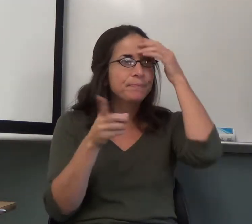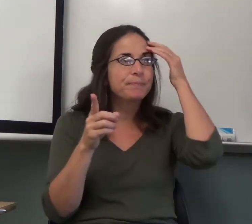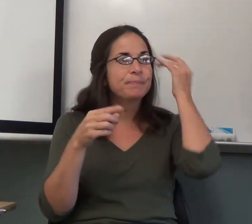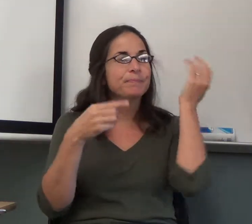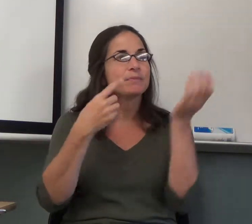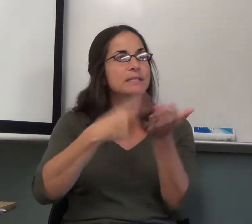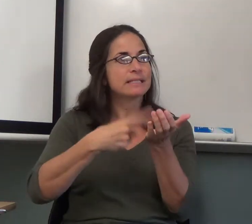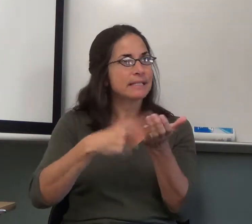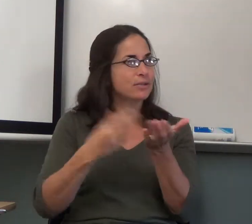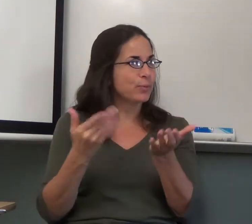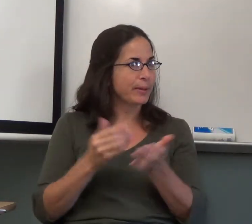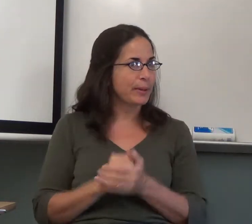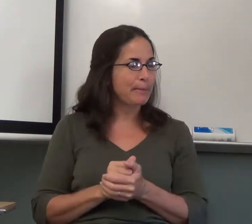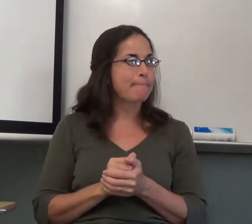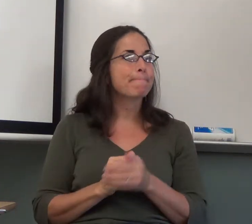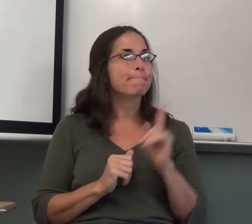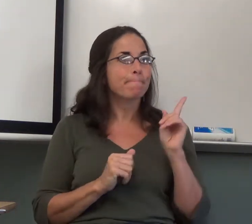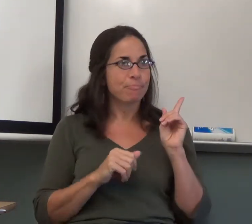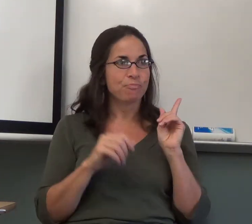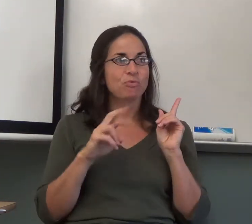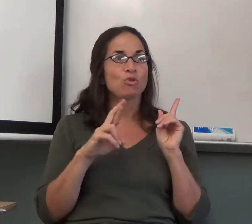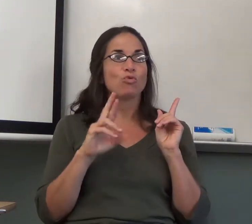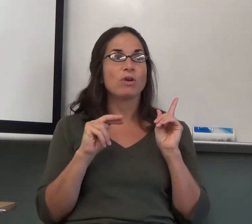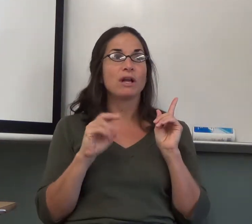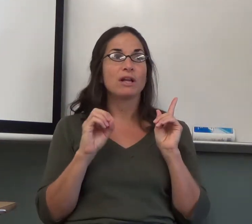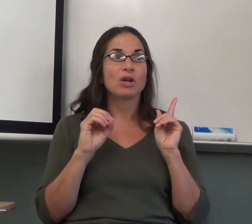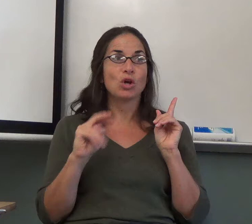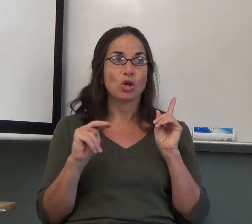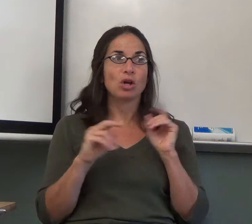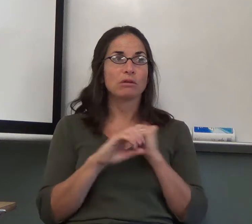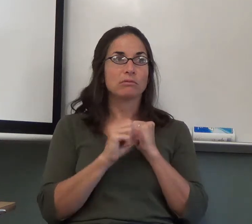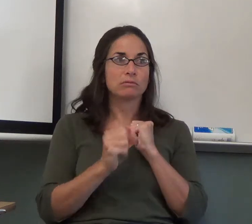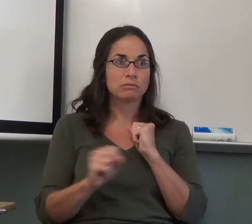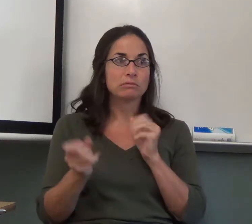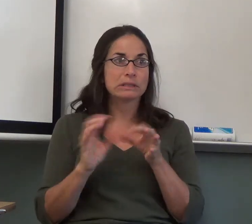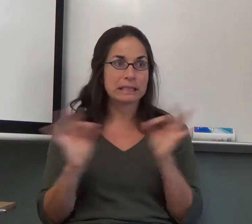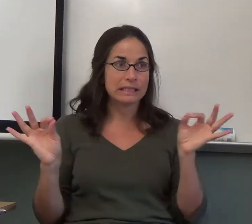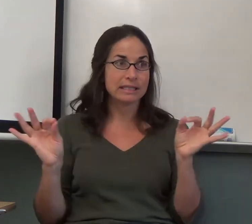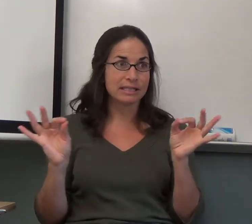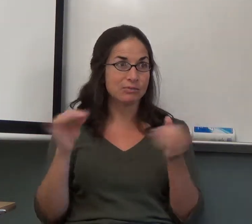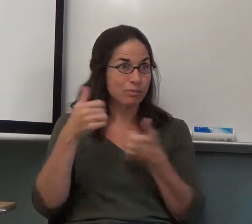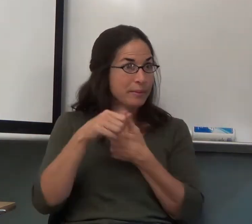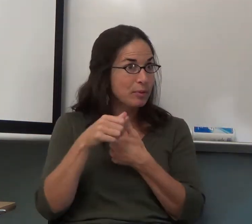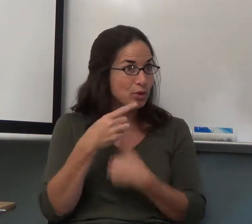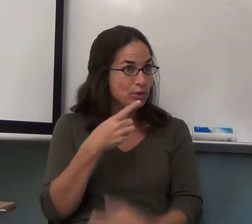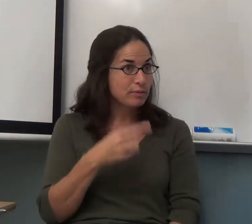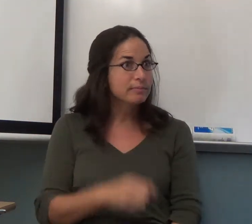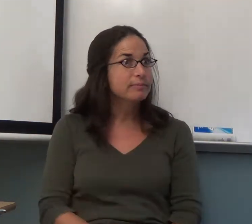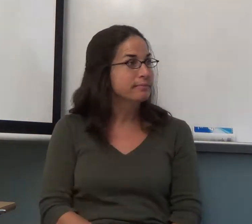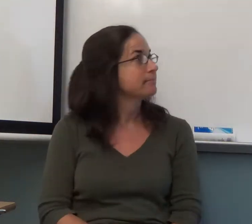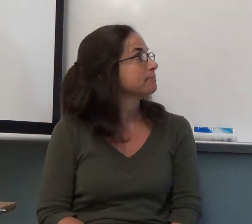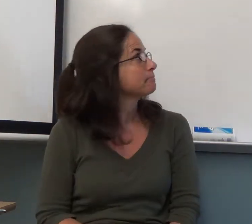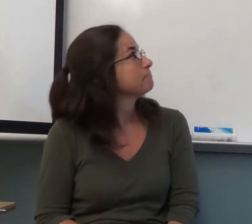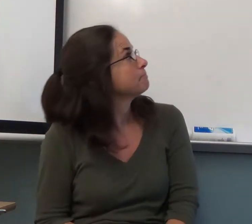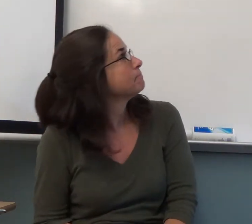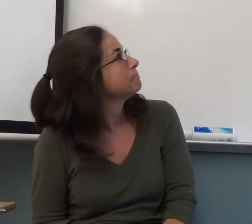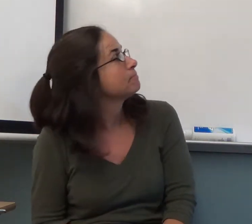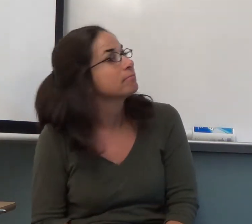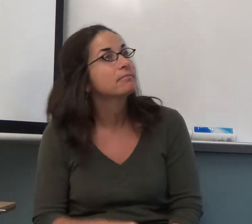basically run-on sentences. You remember this? We talked about how sentences can go on and